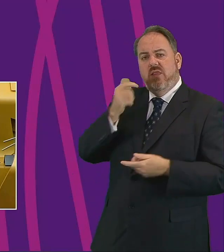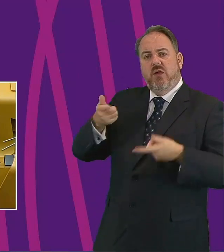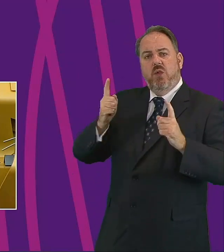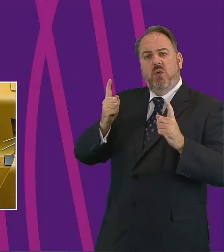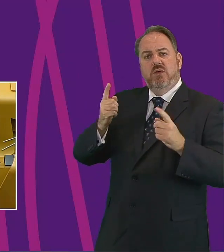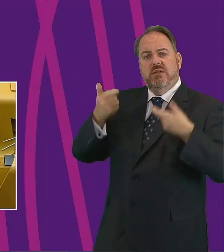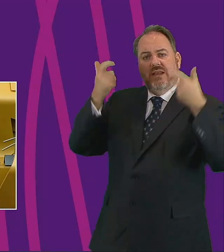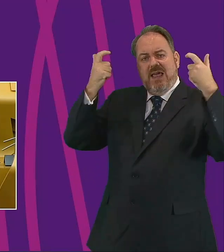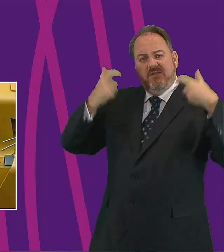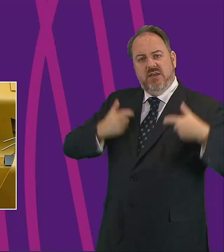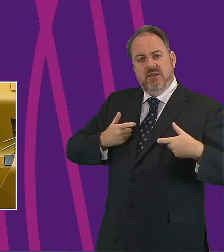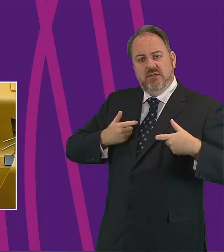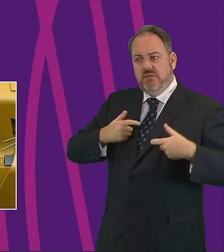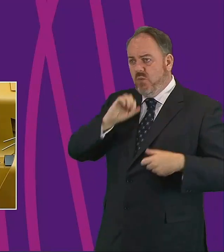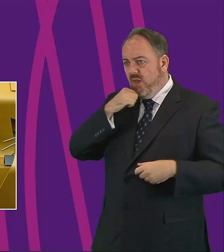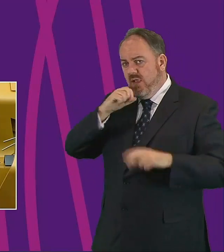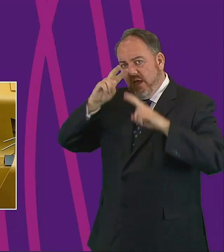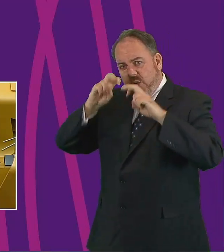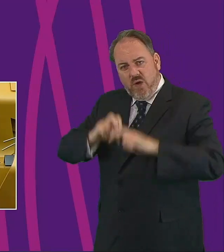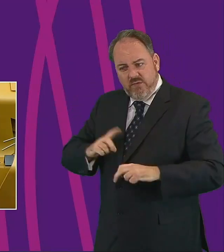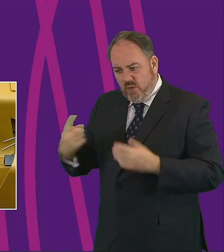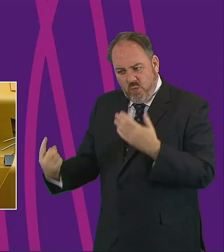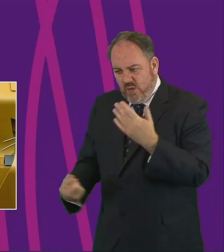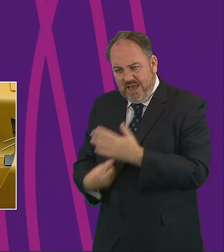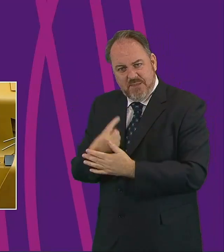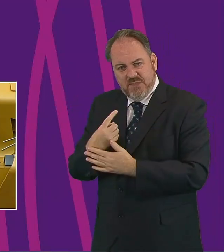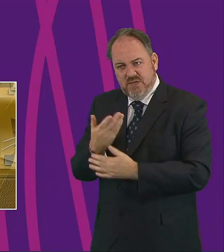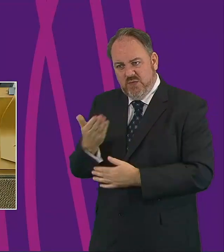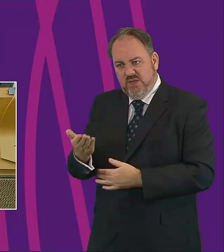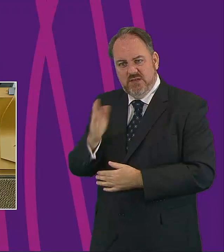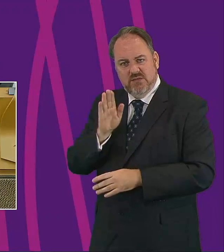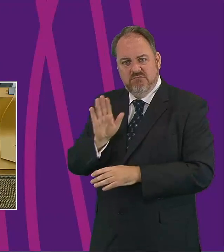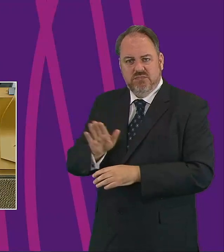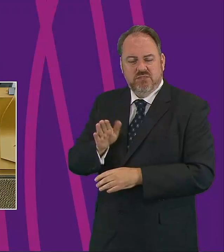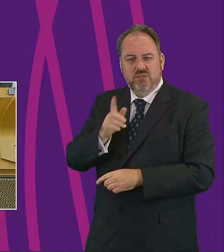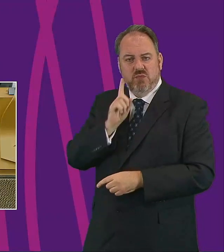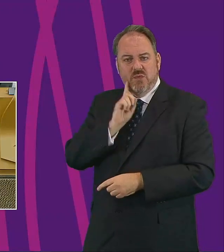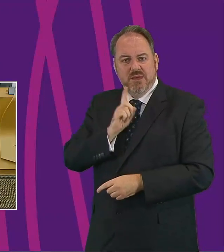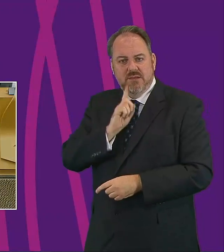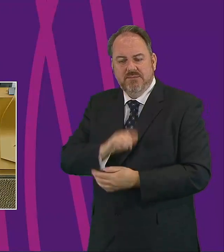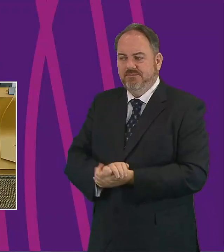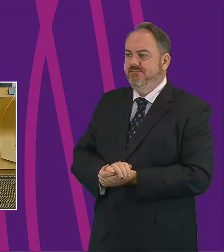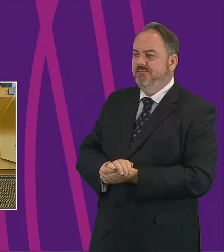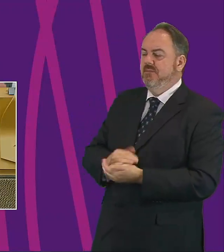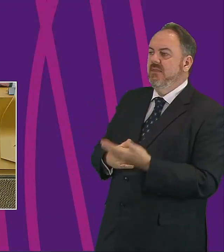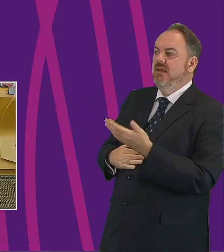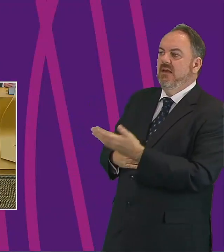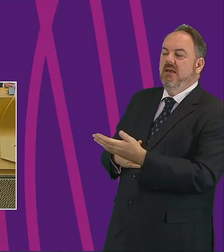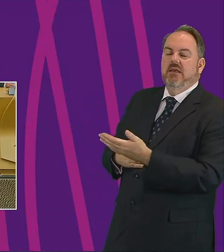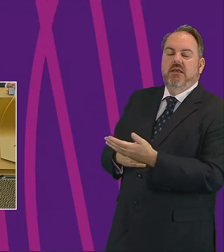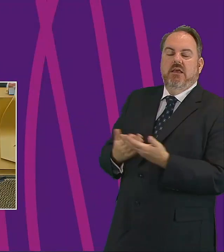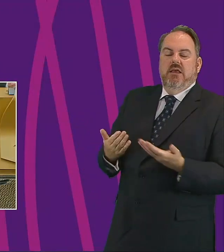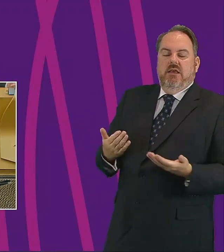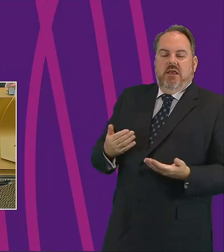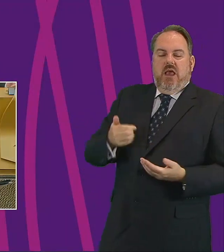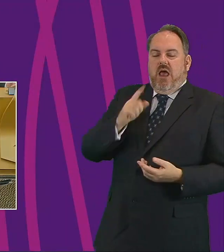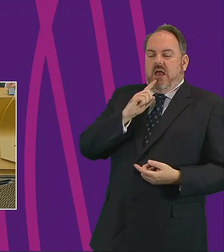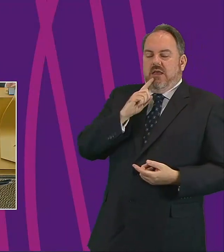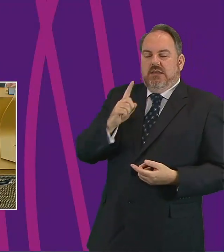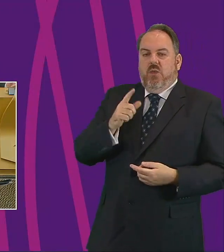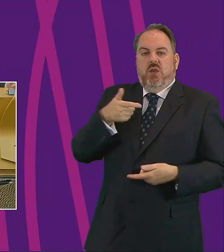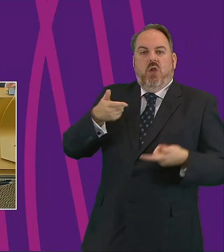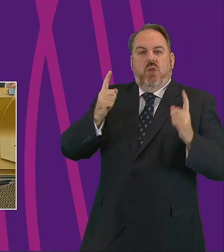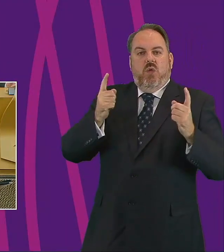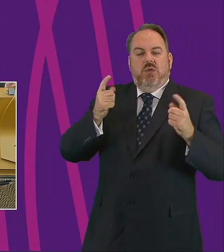is initiating an inquiry into this incident? First Minister. I cannot speak for the Lord Advocate, as Alison Johnson knows,